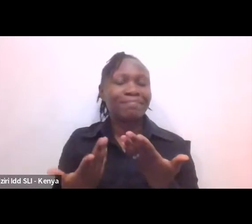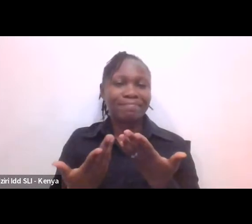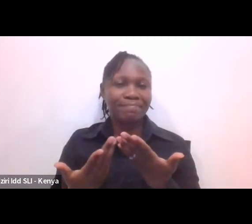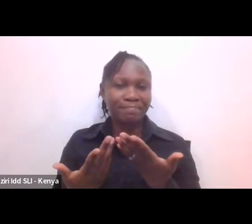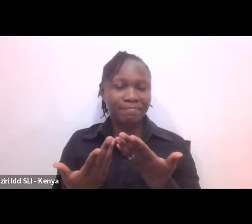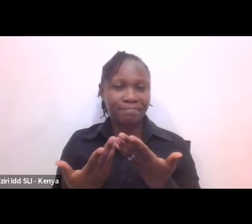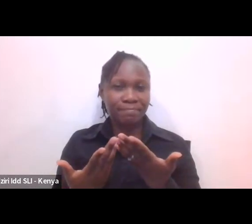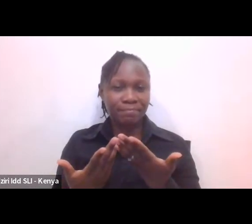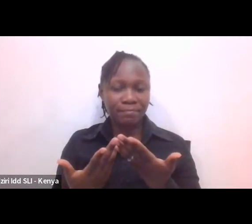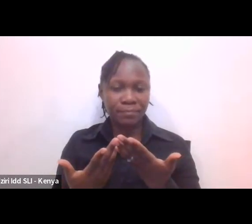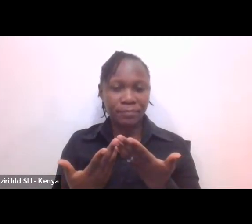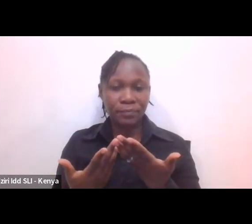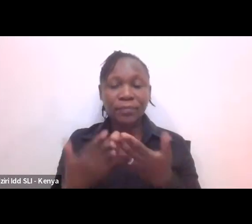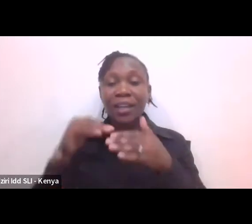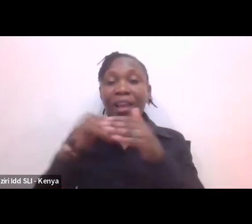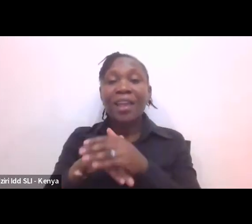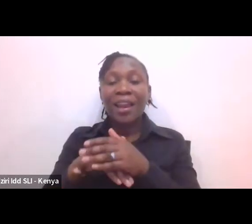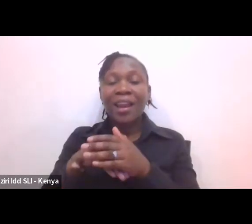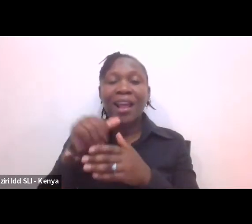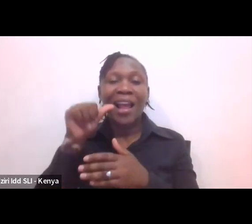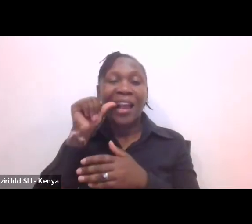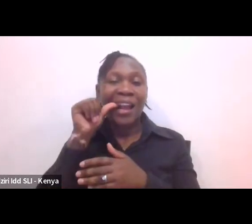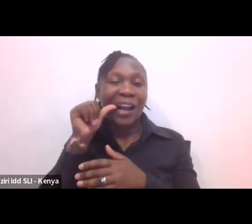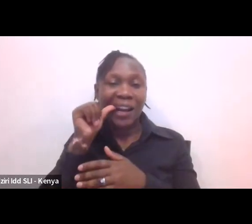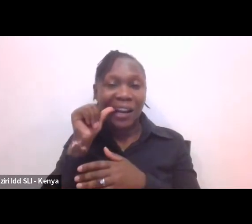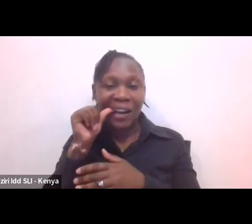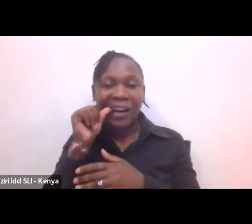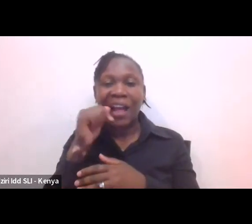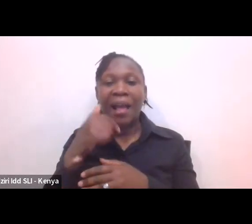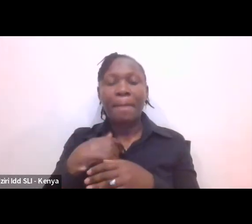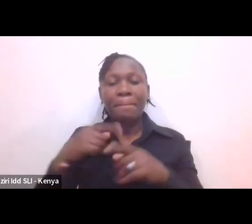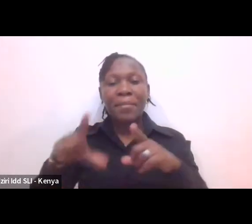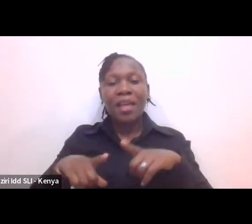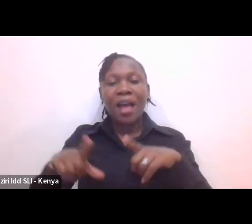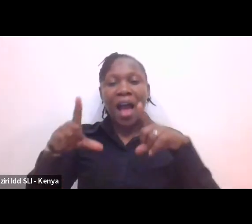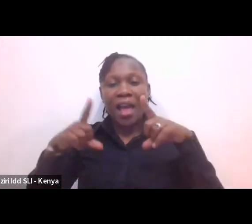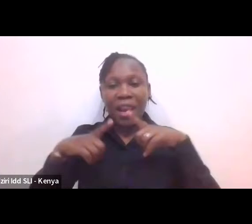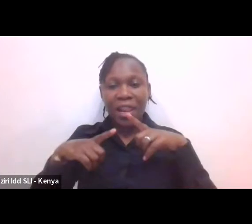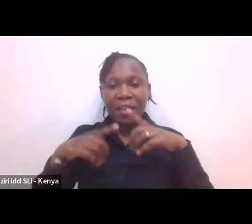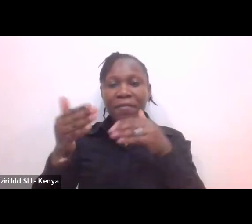Here in England, I live near to 2 places.